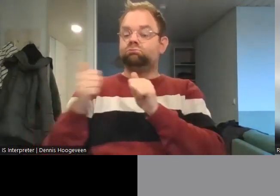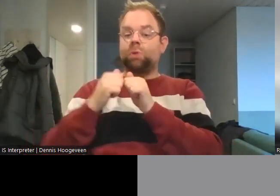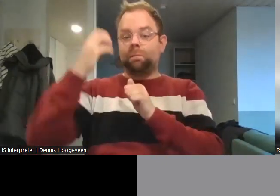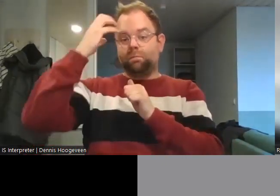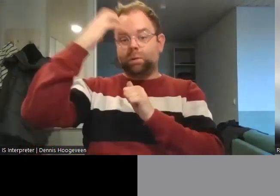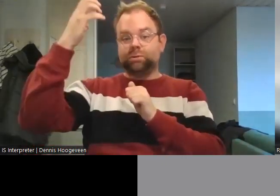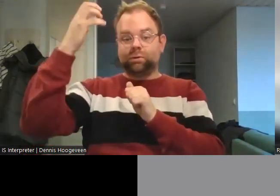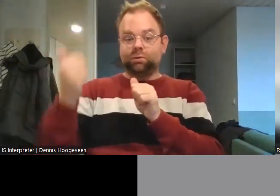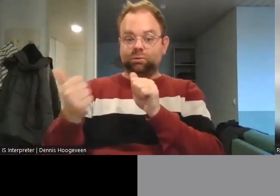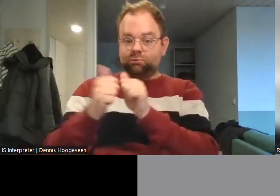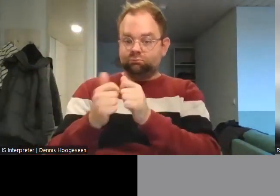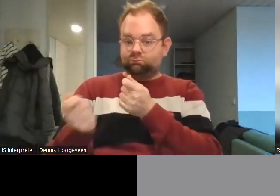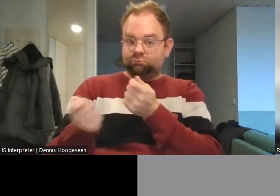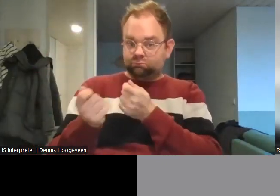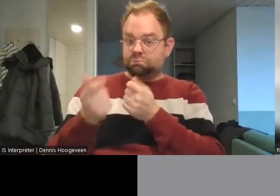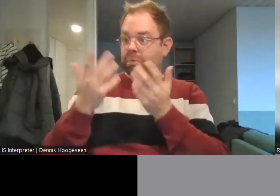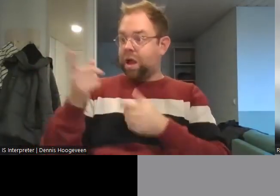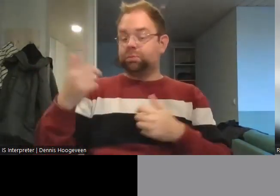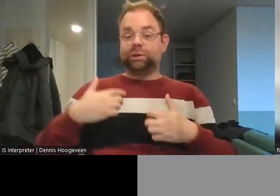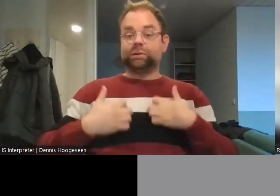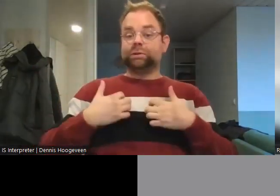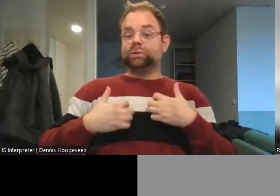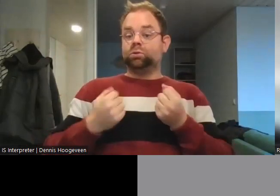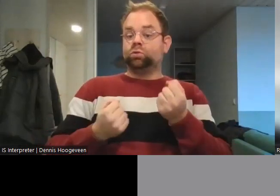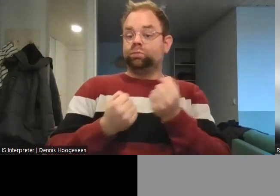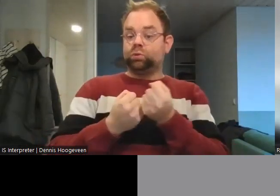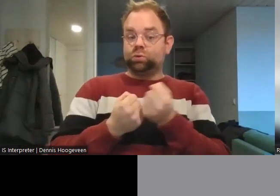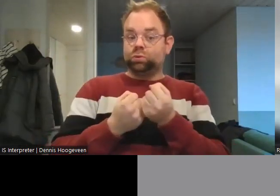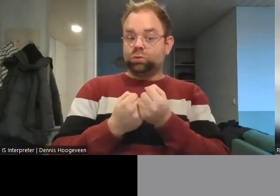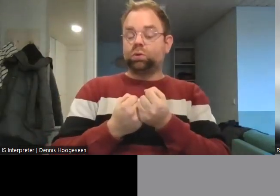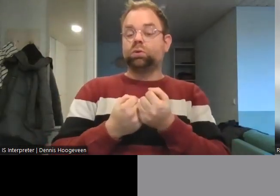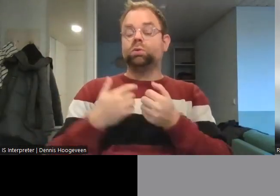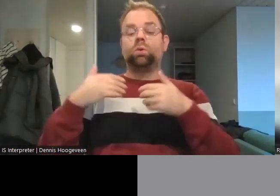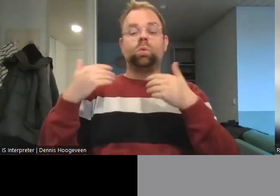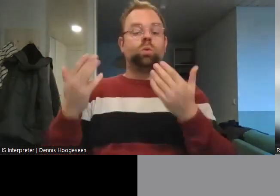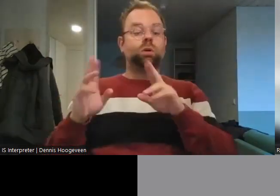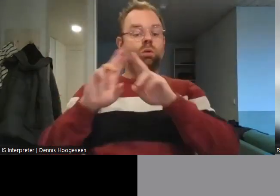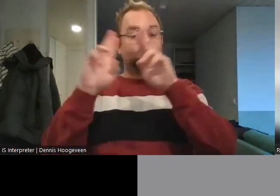international organization, including as well, we could discuss with